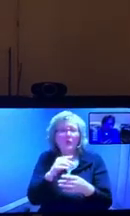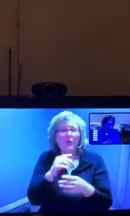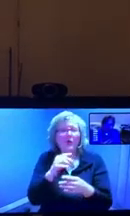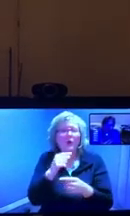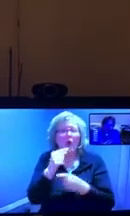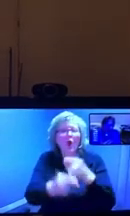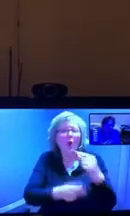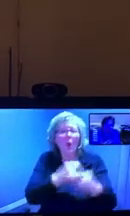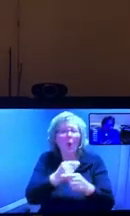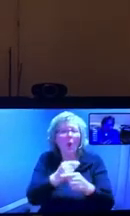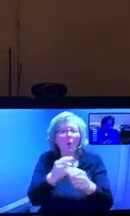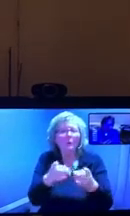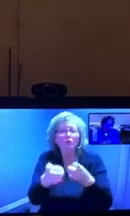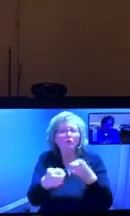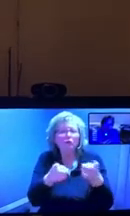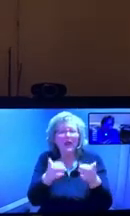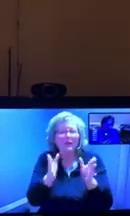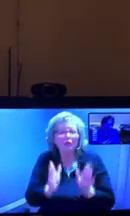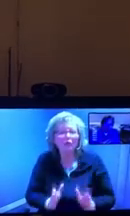you guys this information while we're all on the phone together.